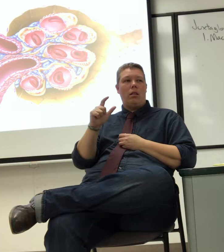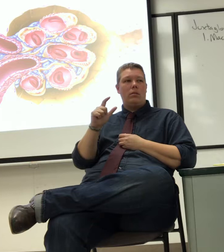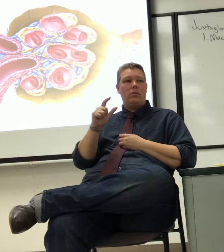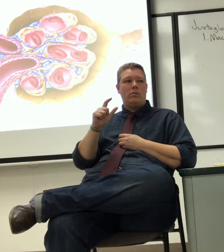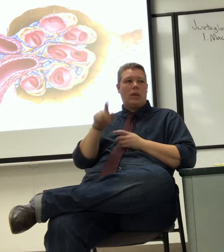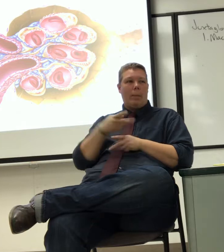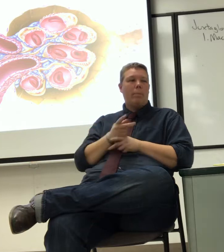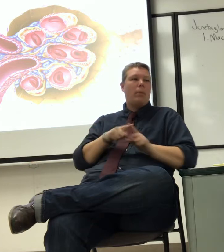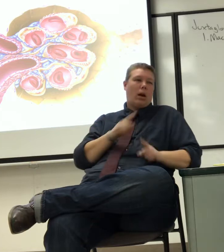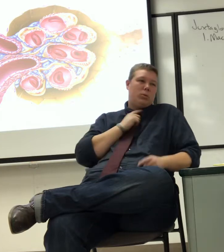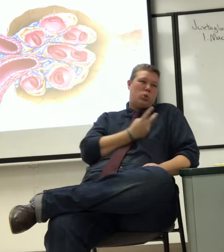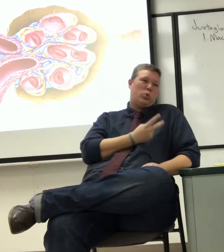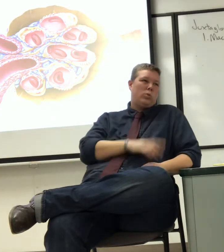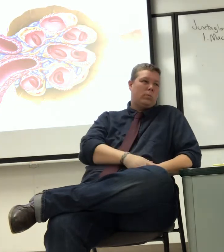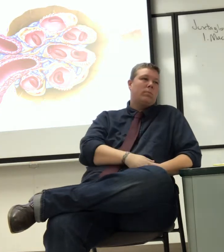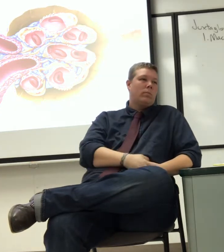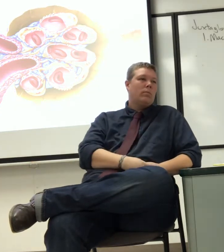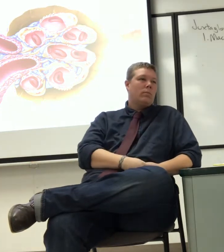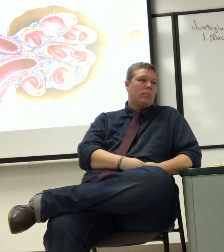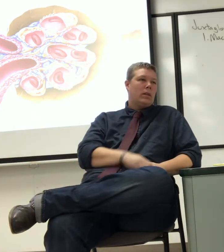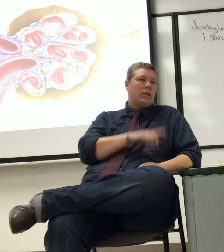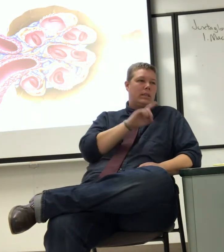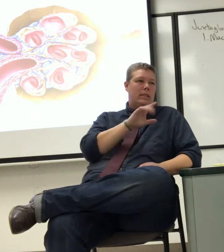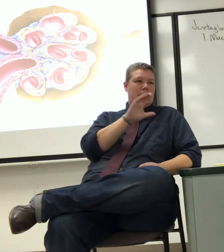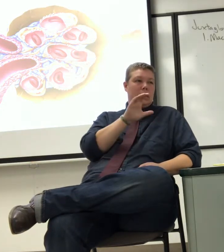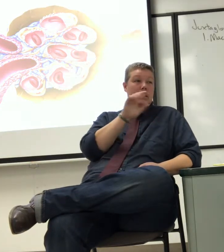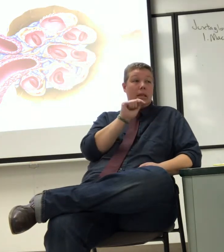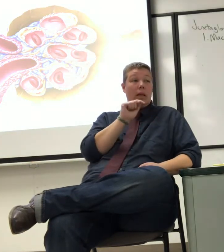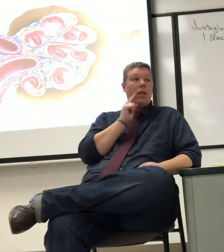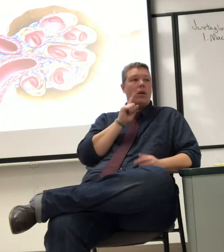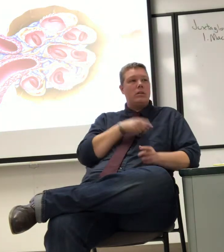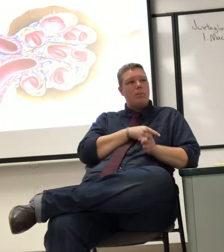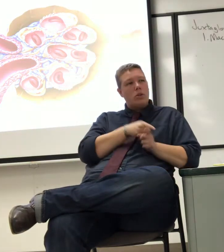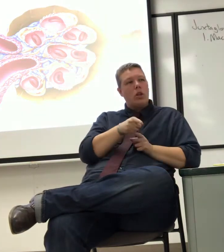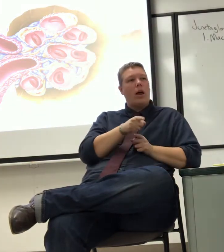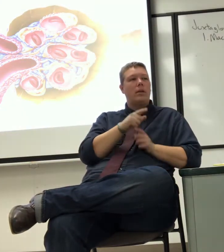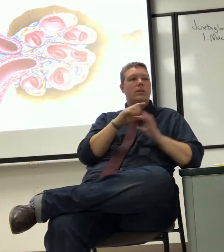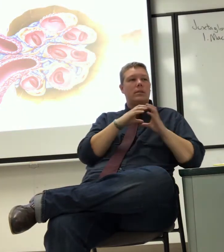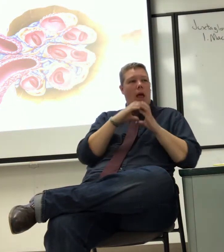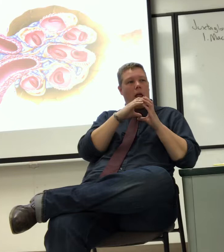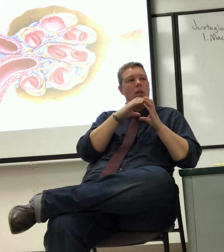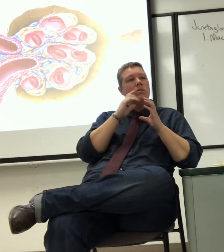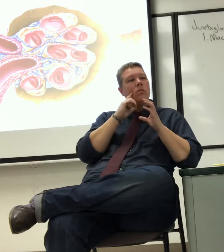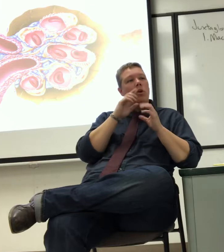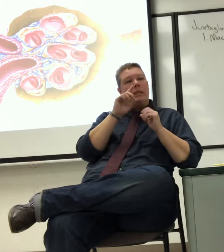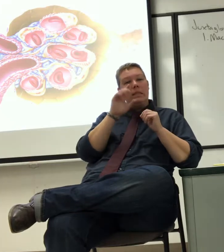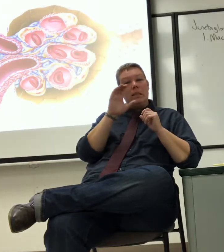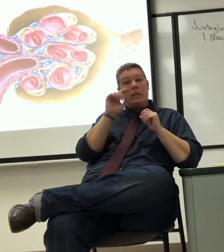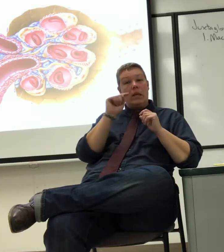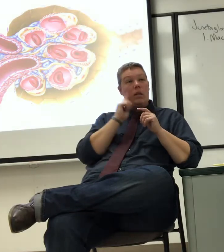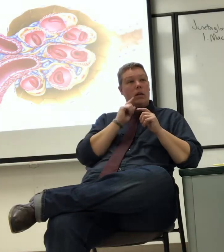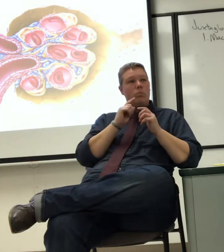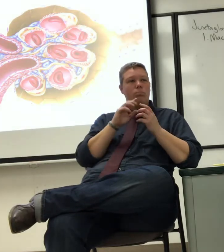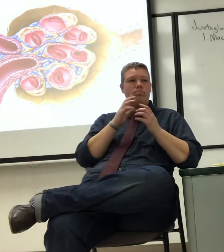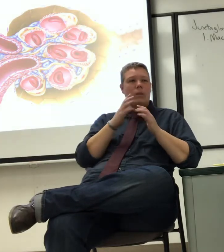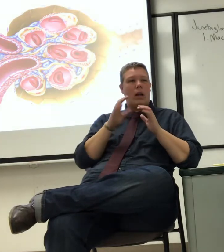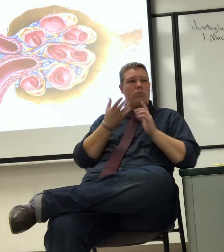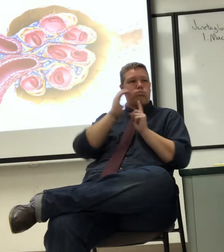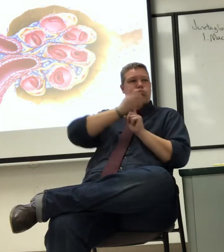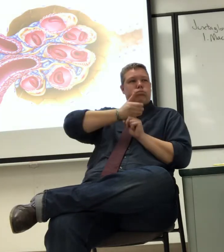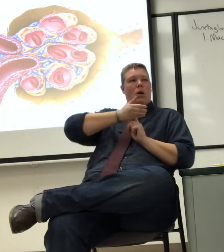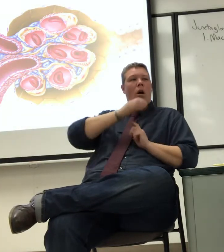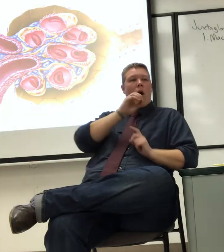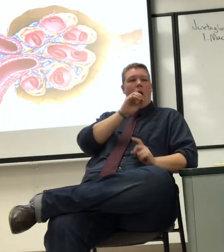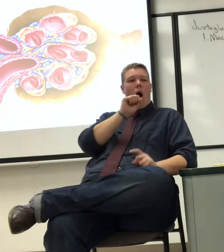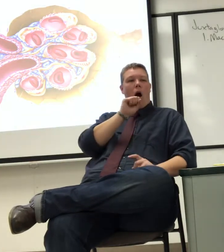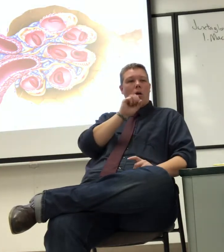macula densa cells of the DCT, they're specialized cells of the DCT. They act as osmoreceptors, which is what